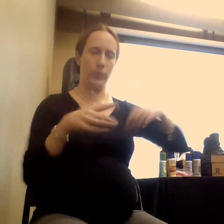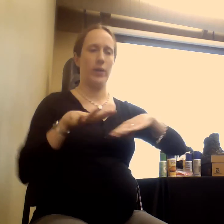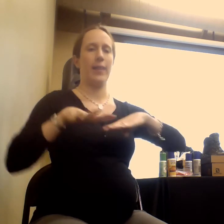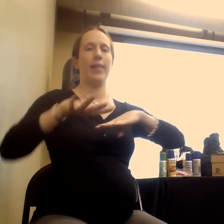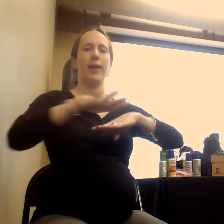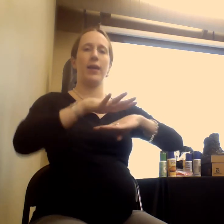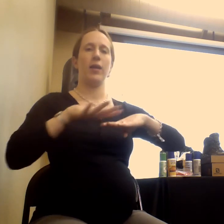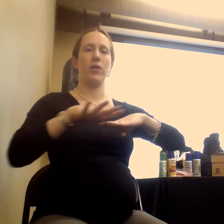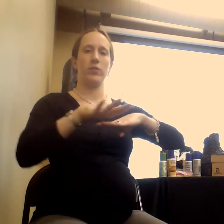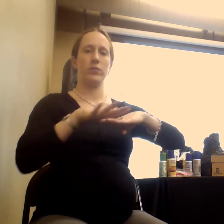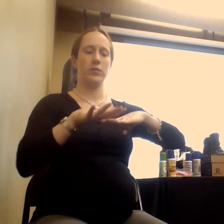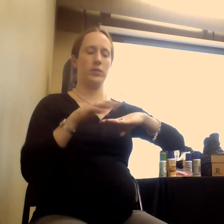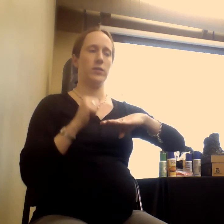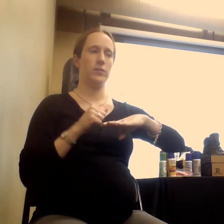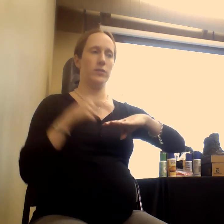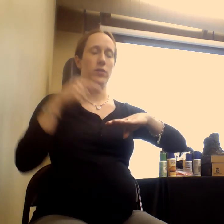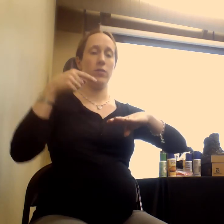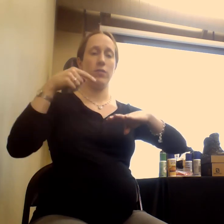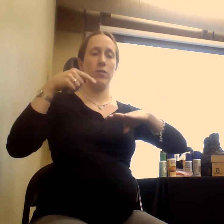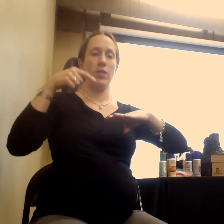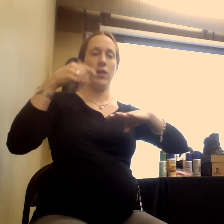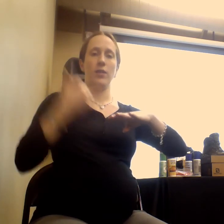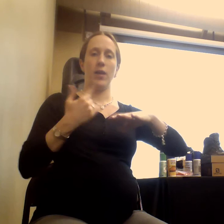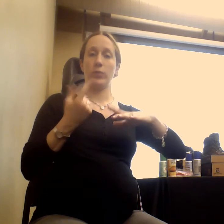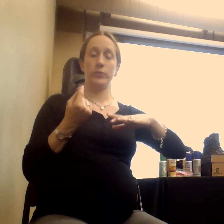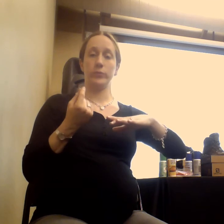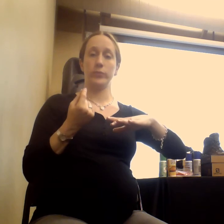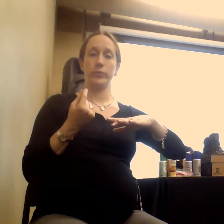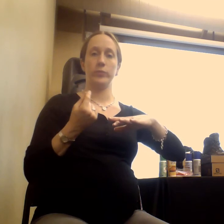called a surgeon's knot, okay? Now a surgeon's knot,